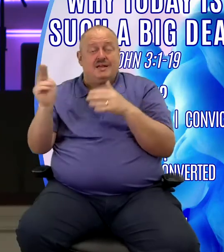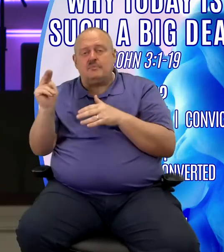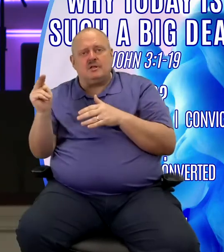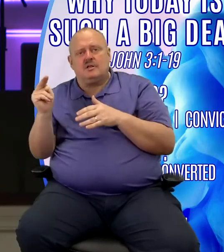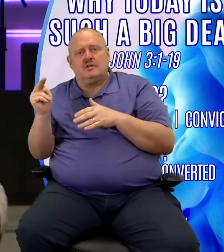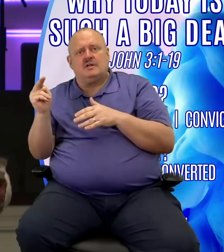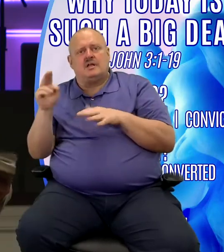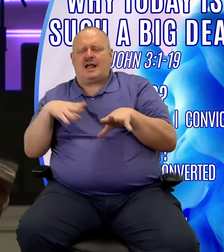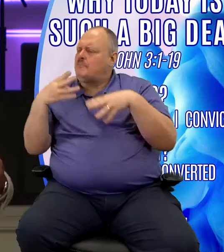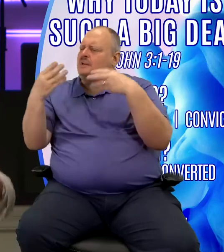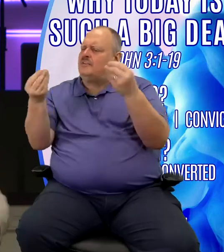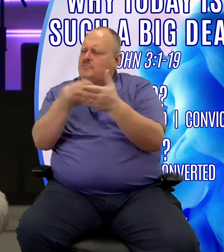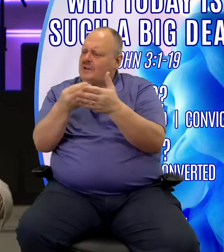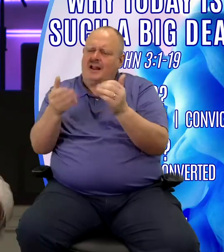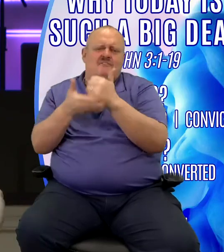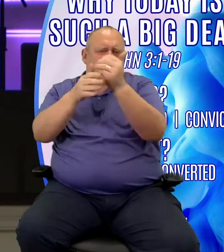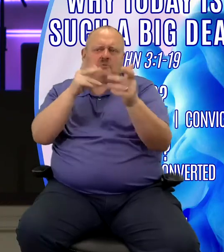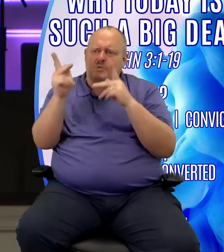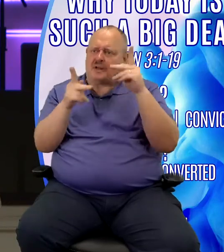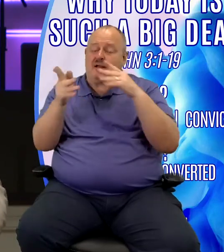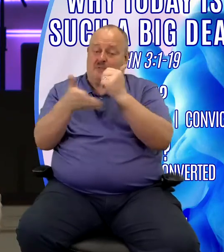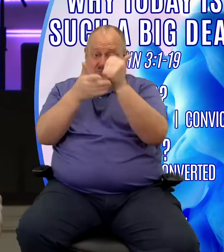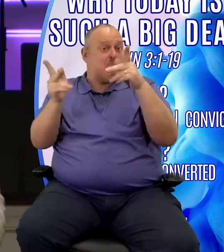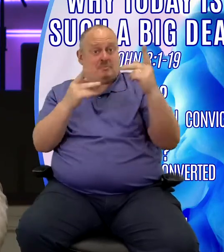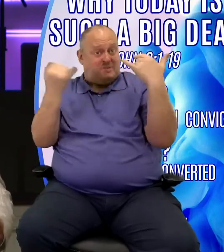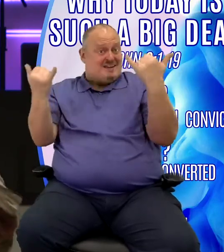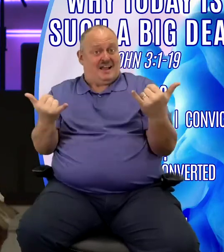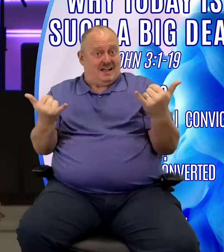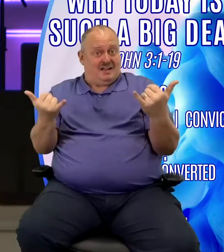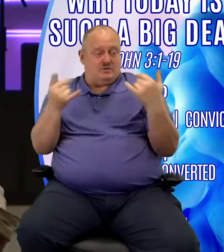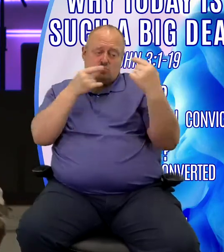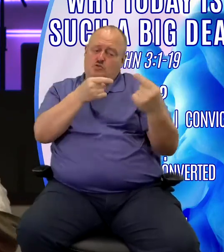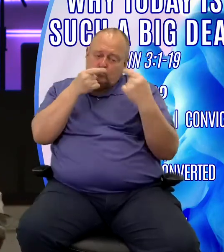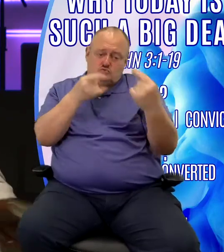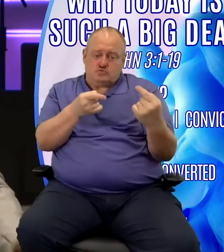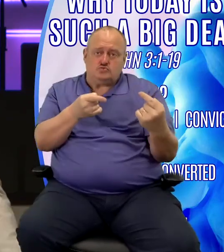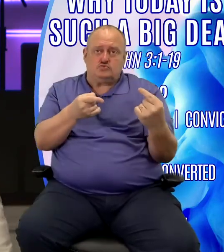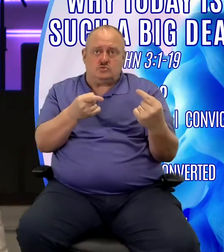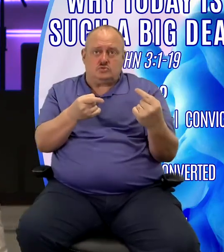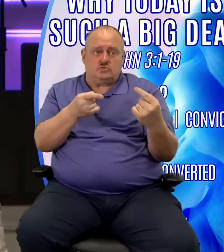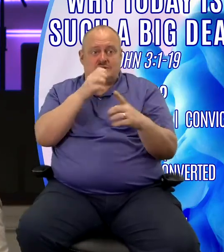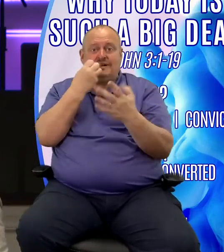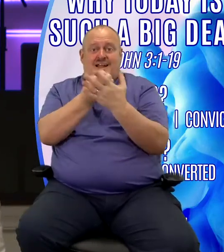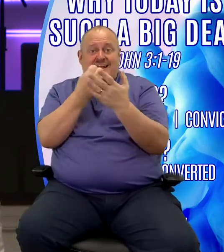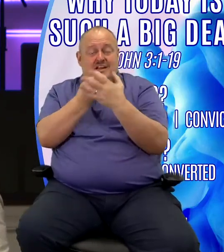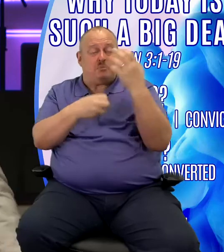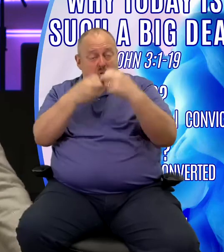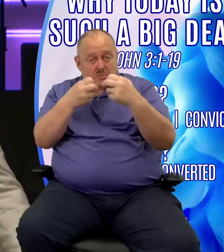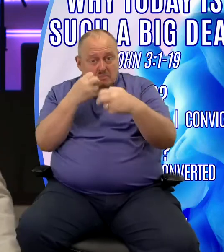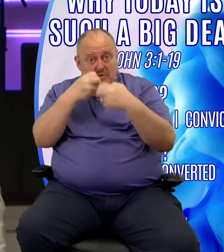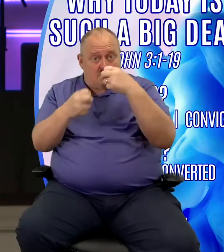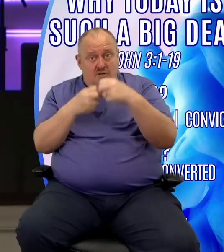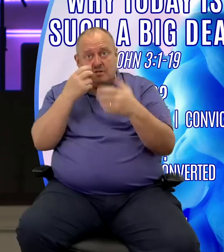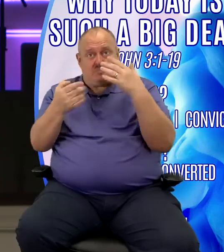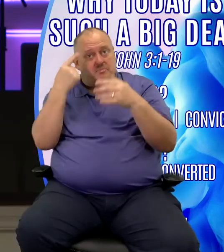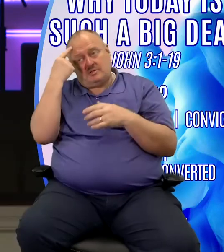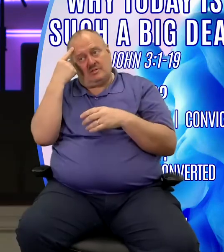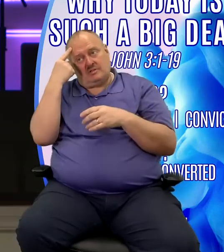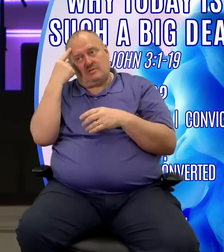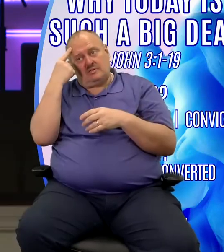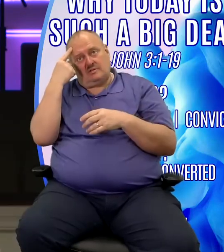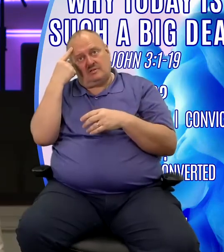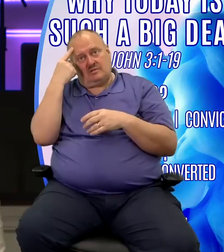I've been generous. I'm helping those right now who are struggling in this global economic pandemic. And maybe you think, well, because I'm